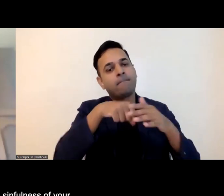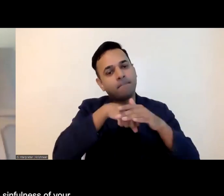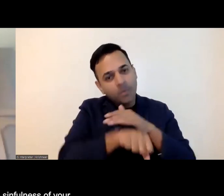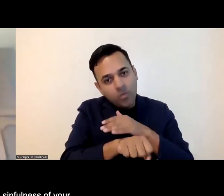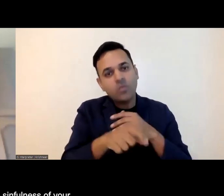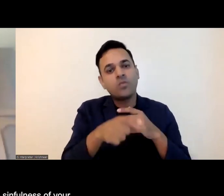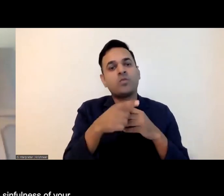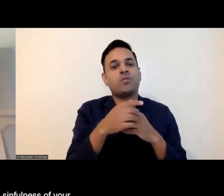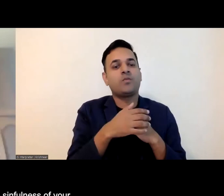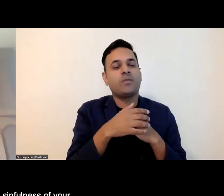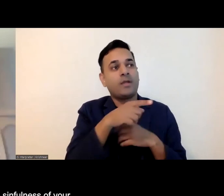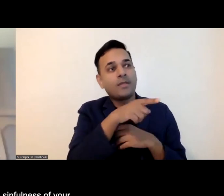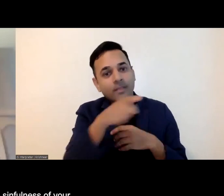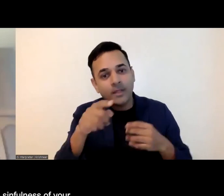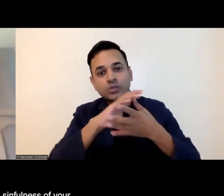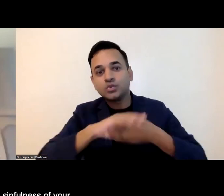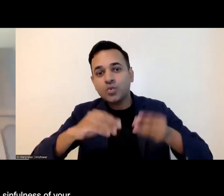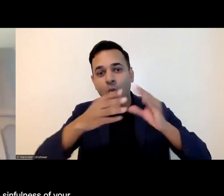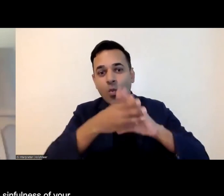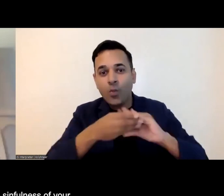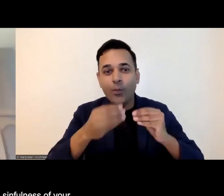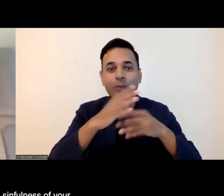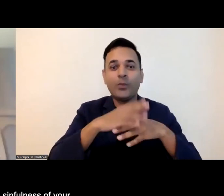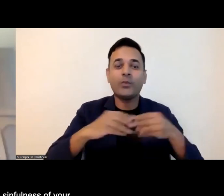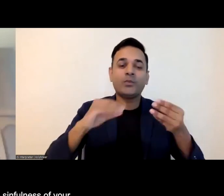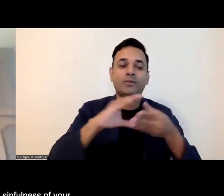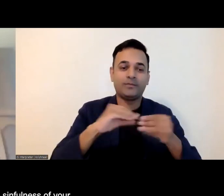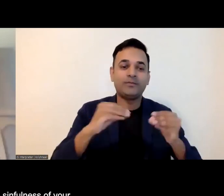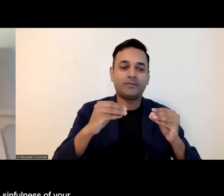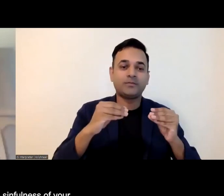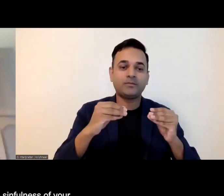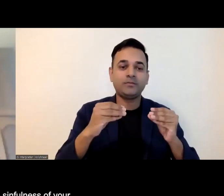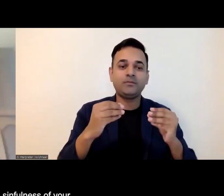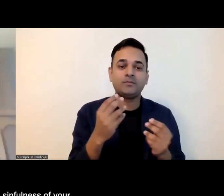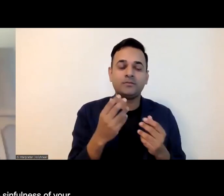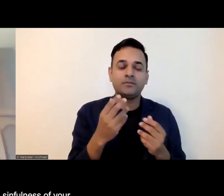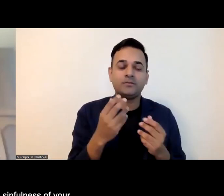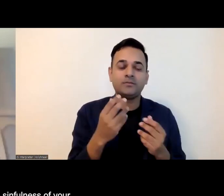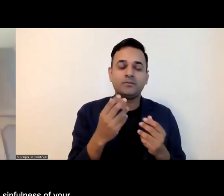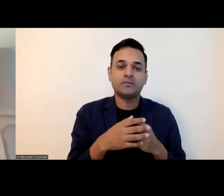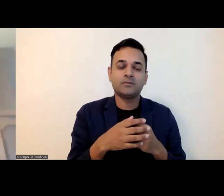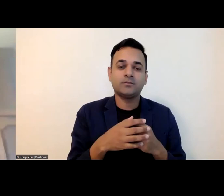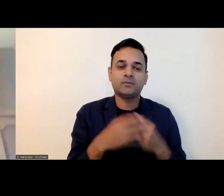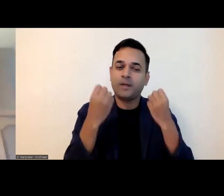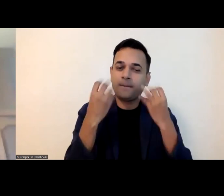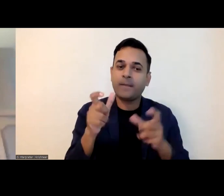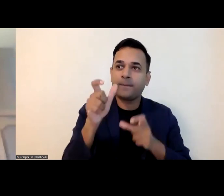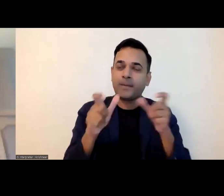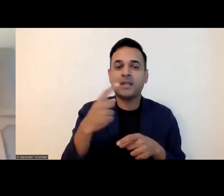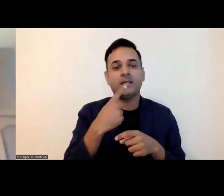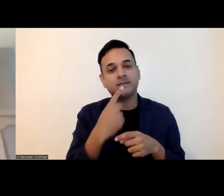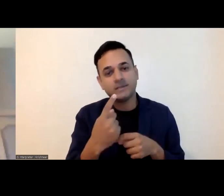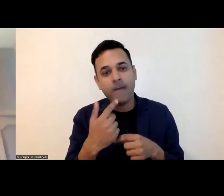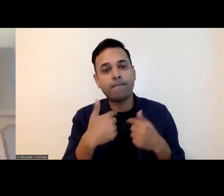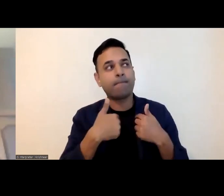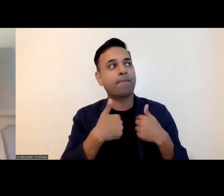the sinfulness. Are you a sin fellow, orphanage guy? He